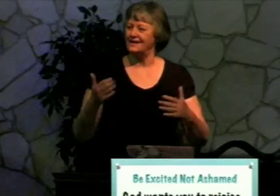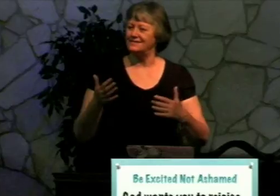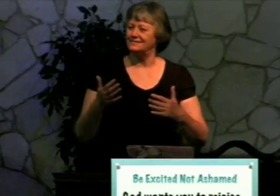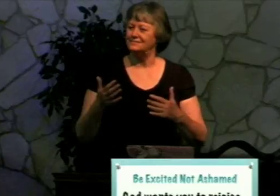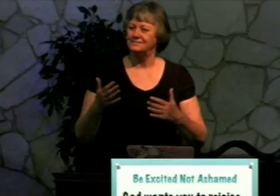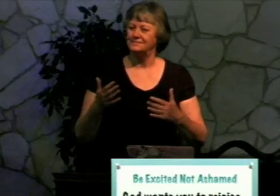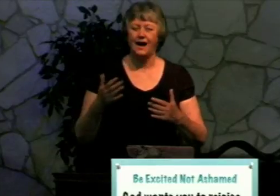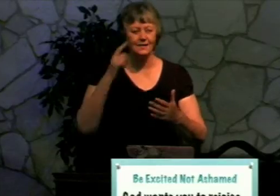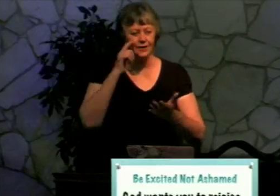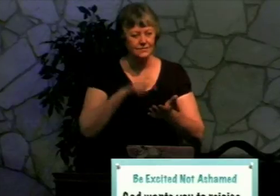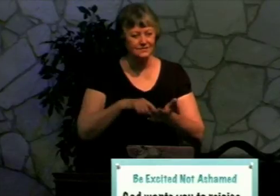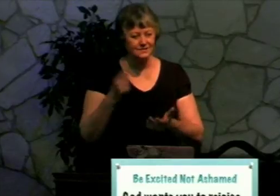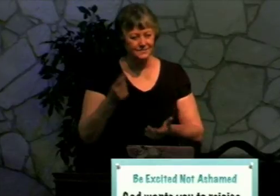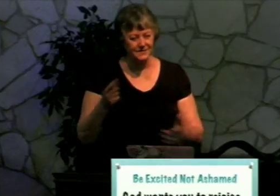like, I noticed something.